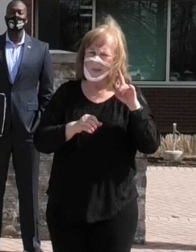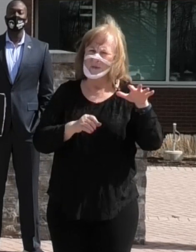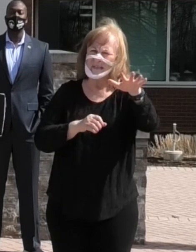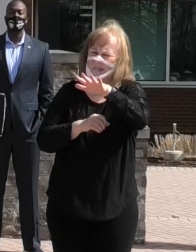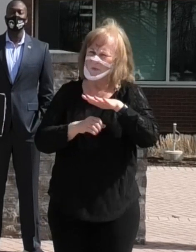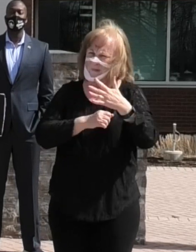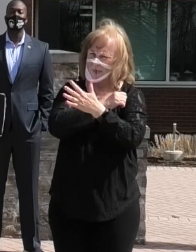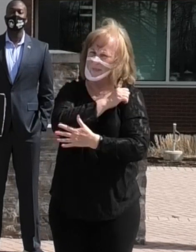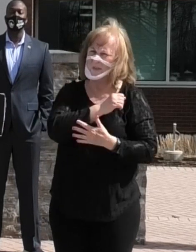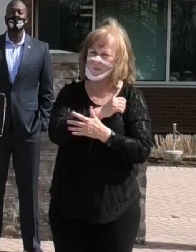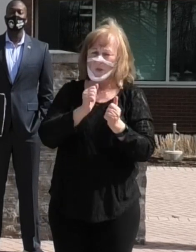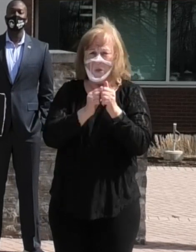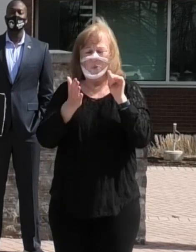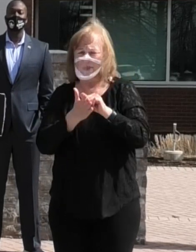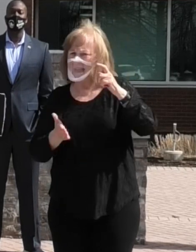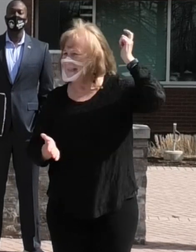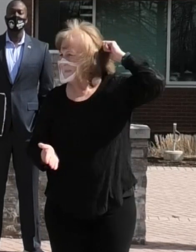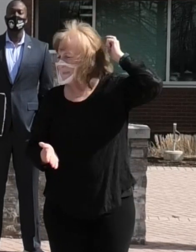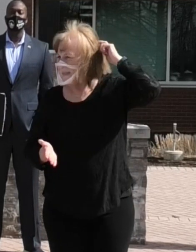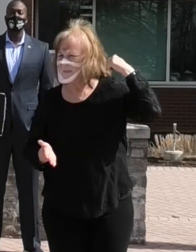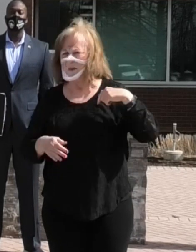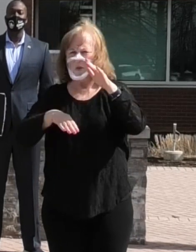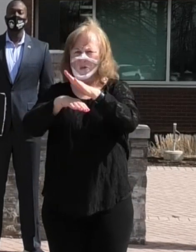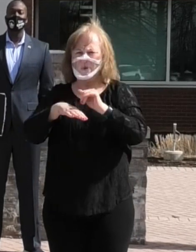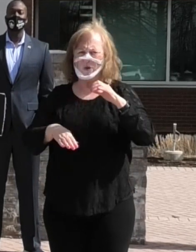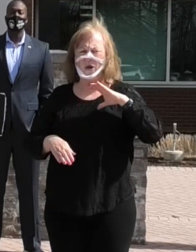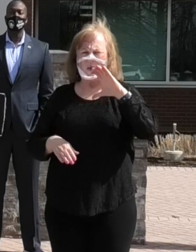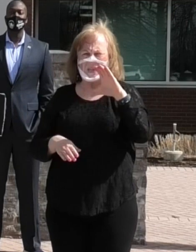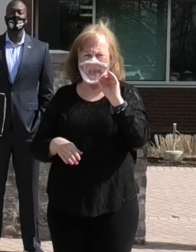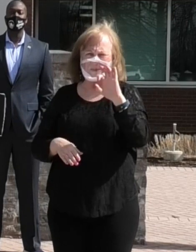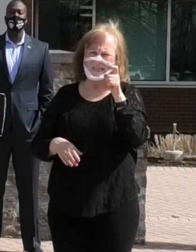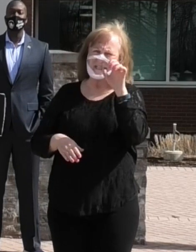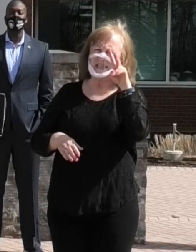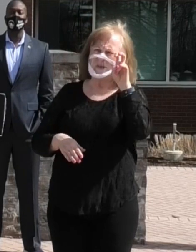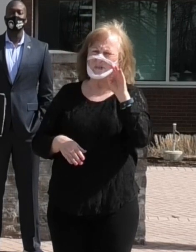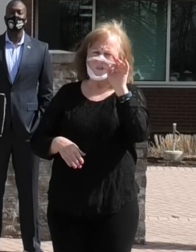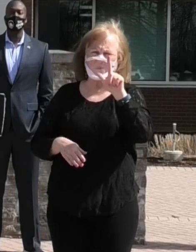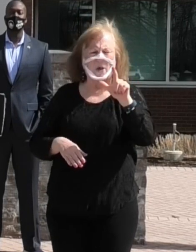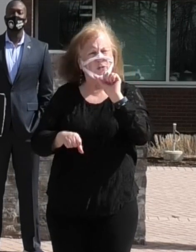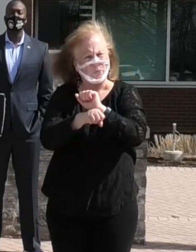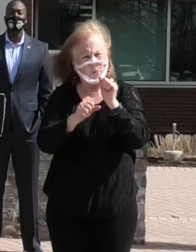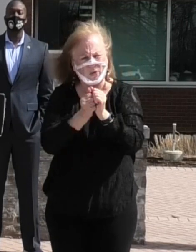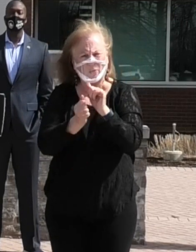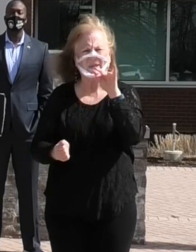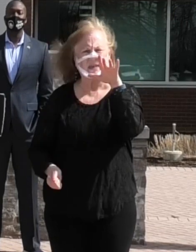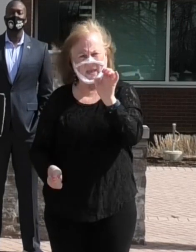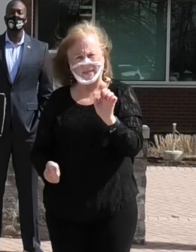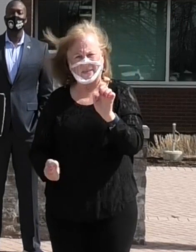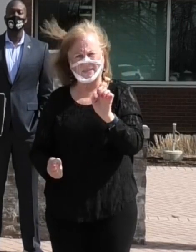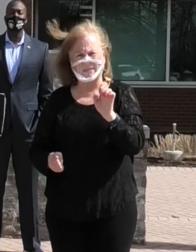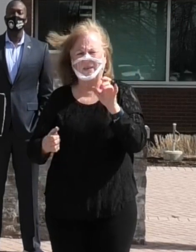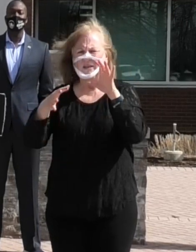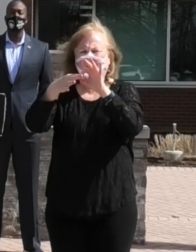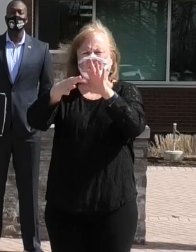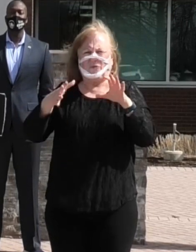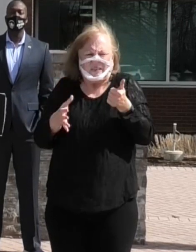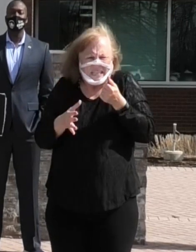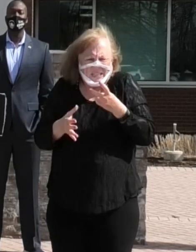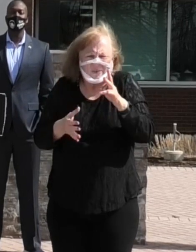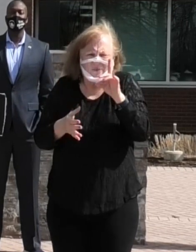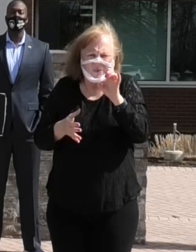country. With that in mind, we call on County Executive Ball to work with ICE to release the